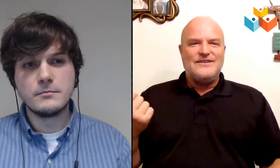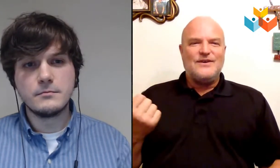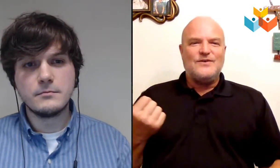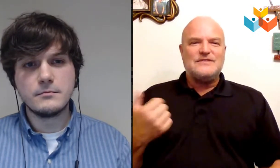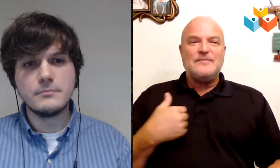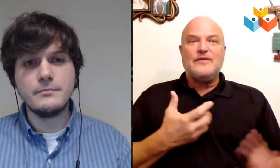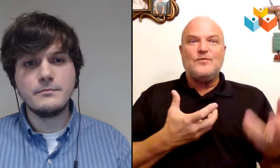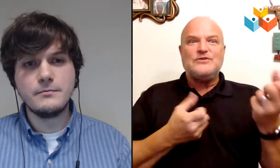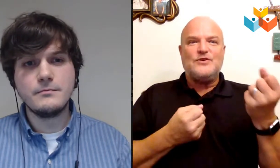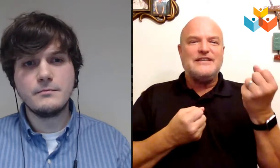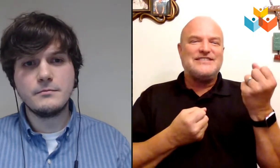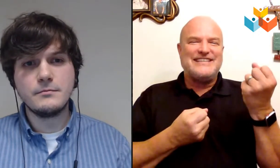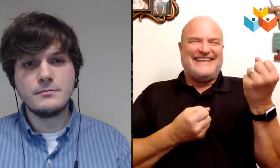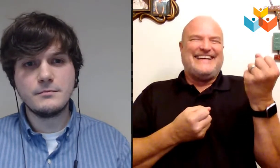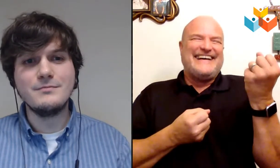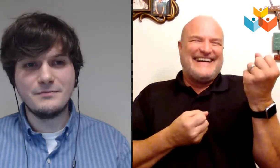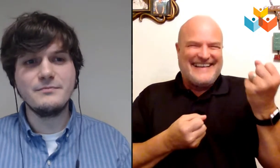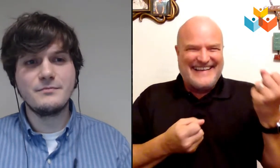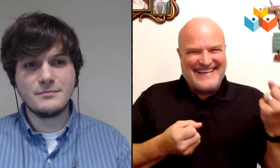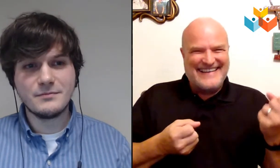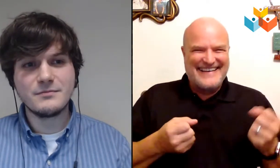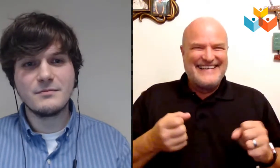say, somebody that we trust.